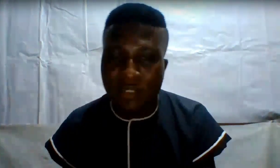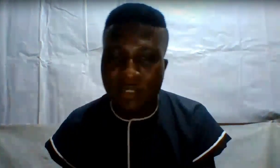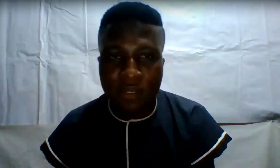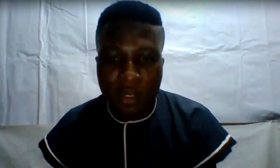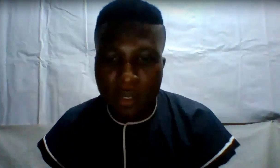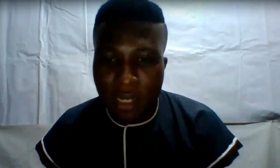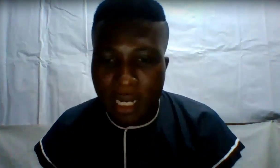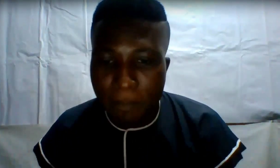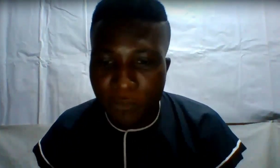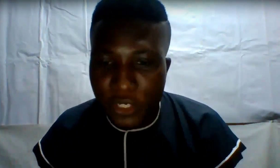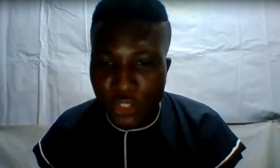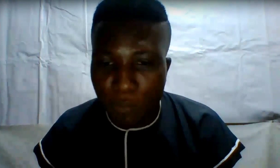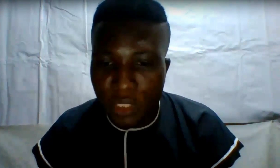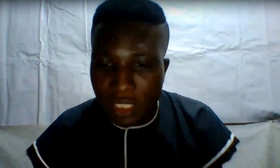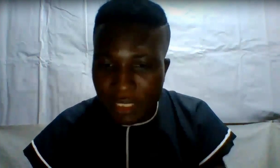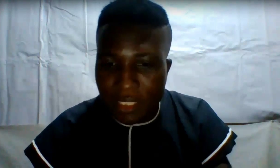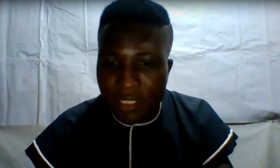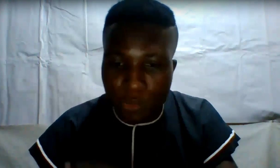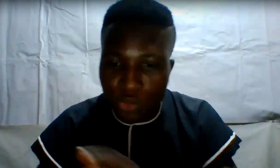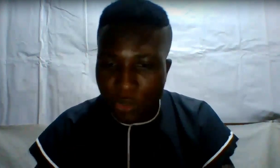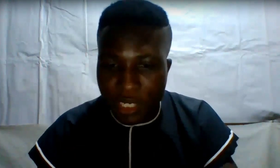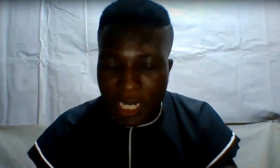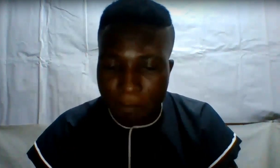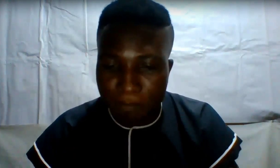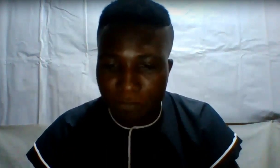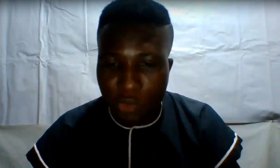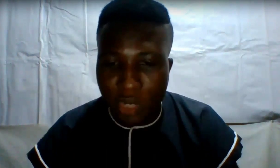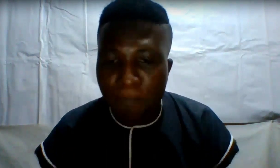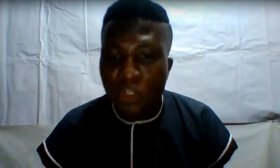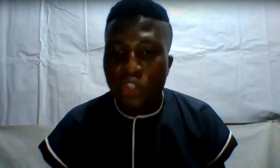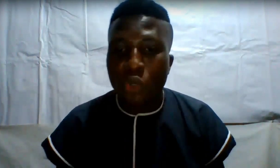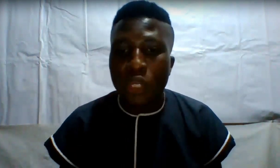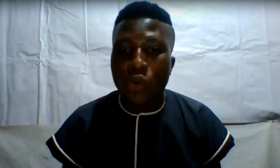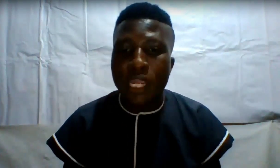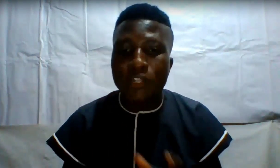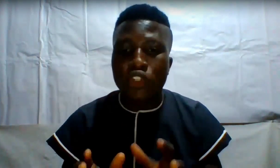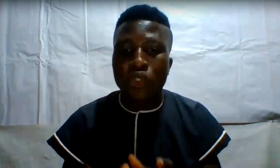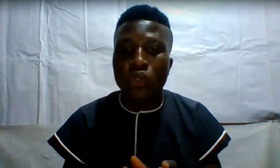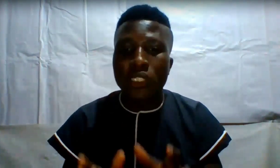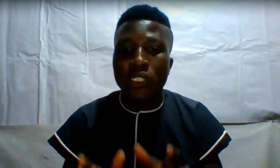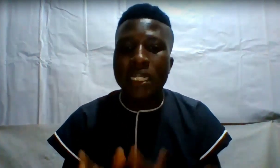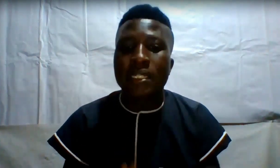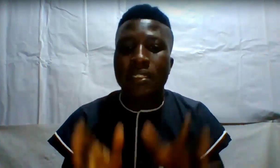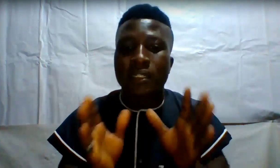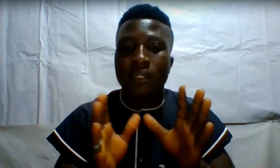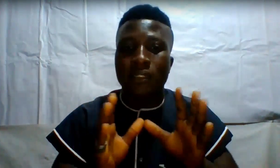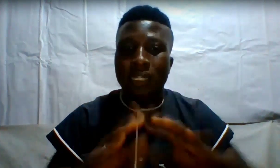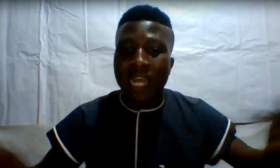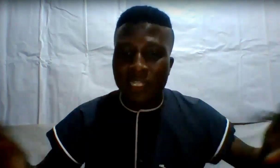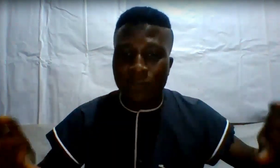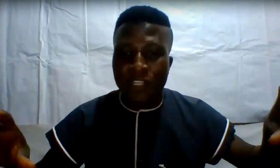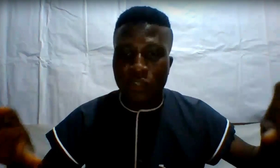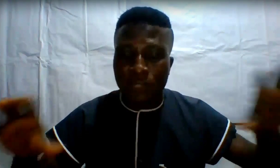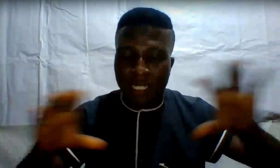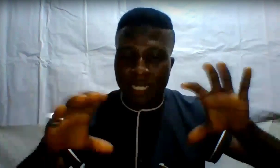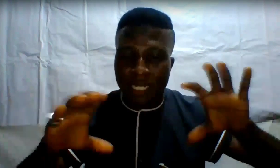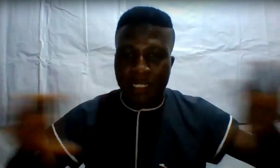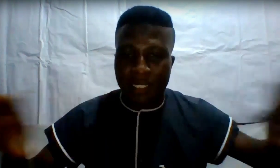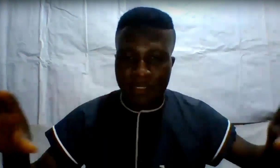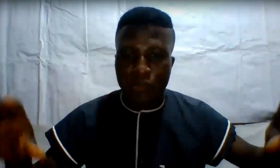do a recap. All right. So we're going to the last phase of the letters, which is from letter U now to